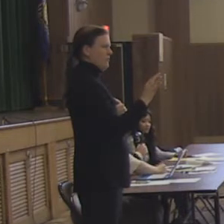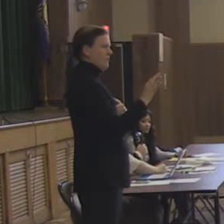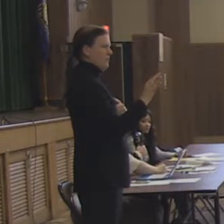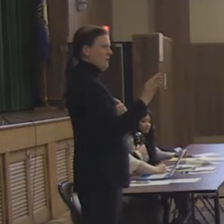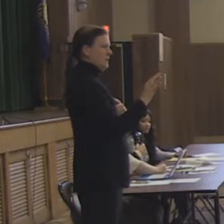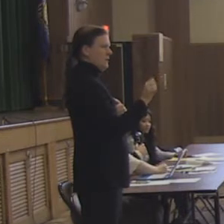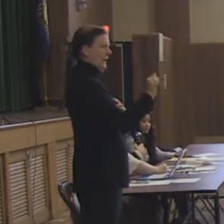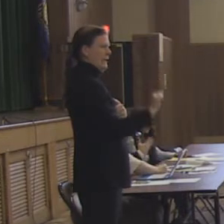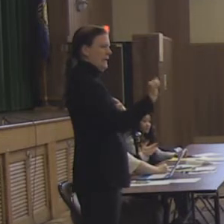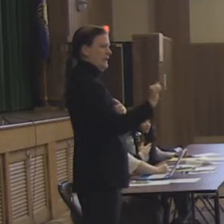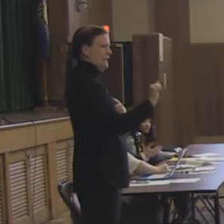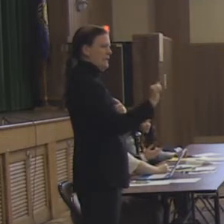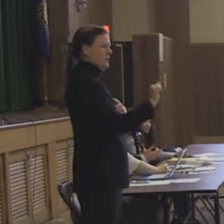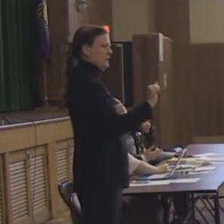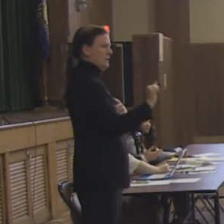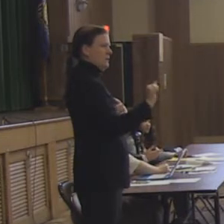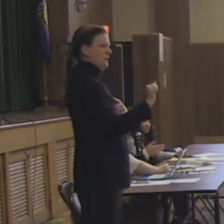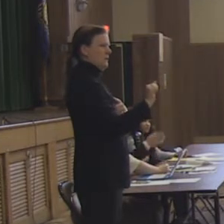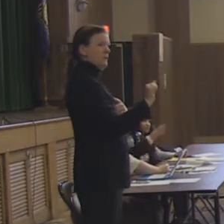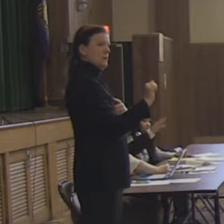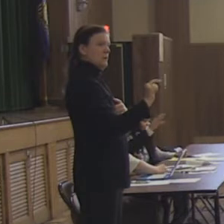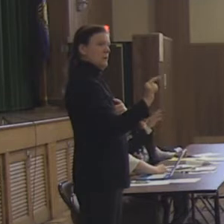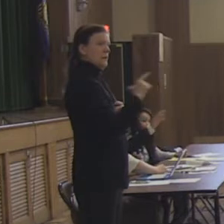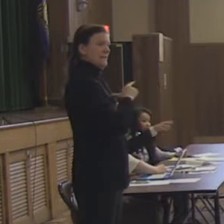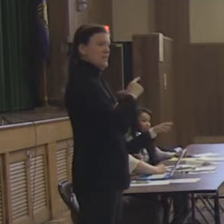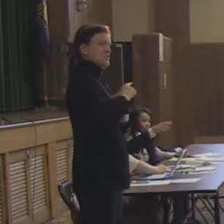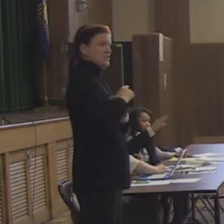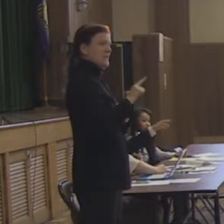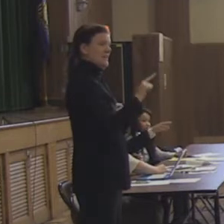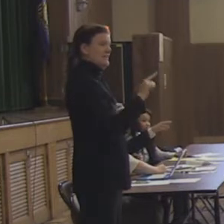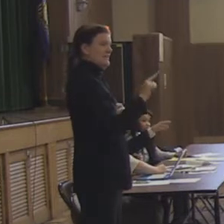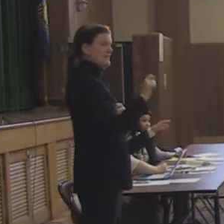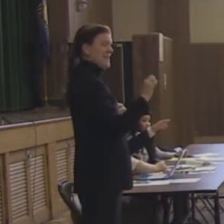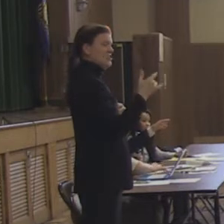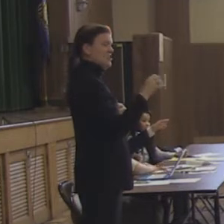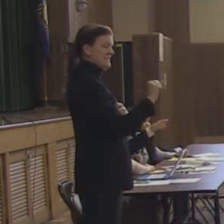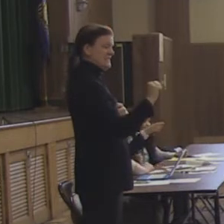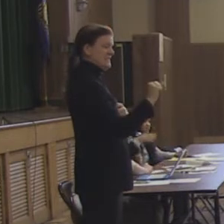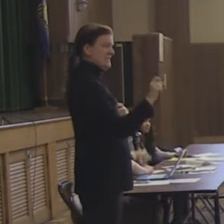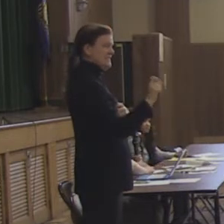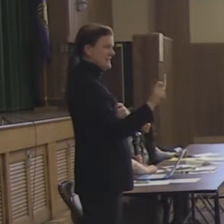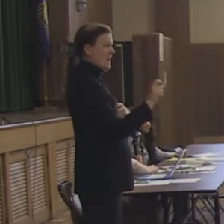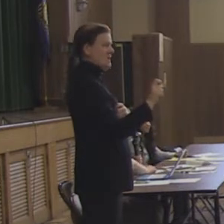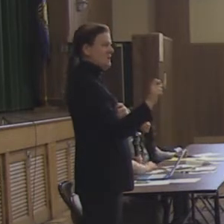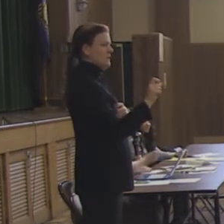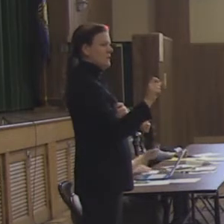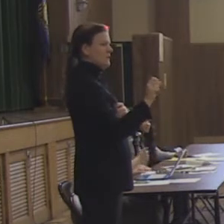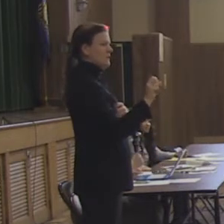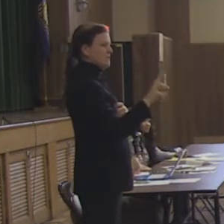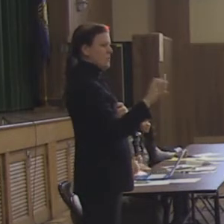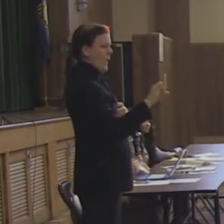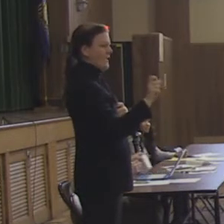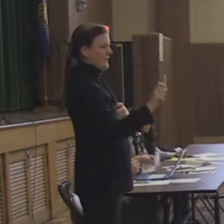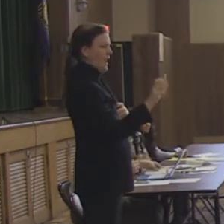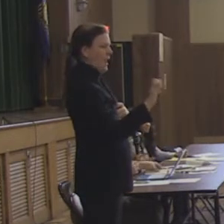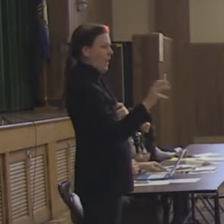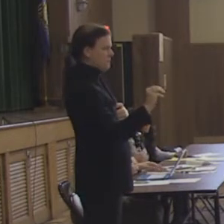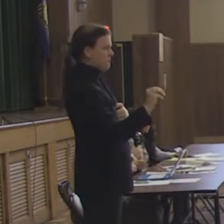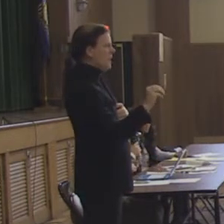rep.brostoff. At legis.wi.gov, and all our books and our cards and everything on the side has that.